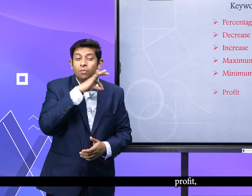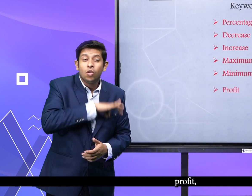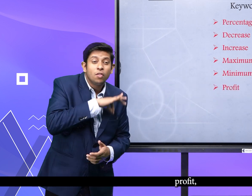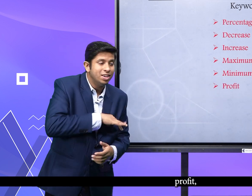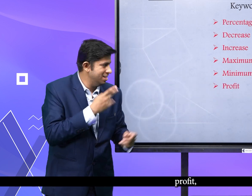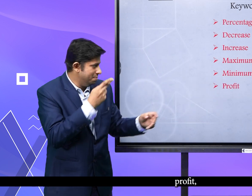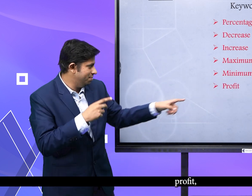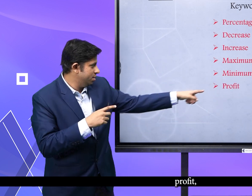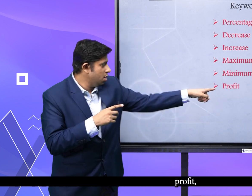profit,